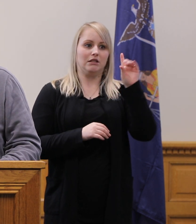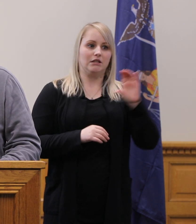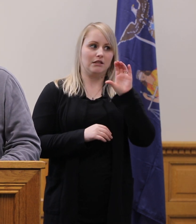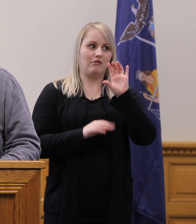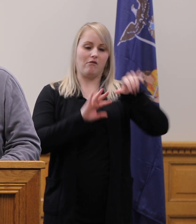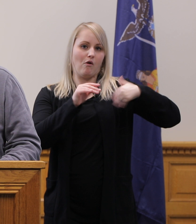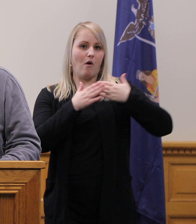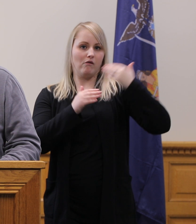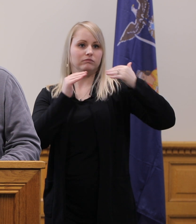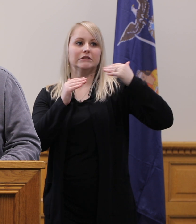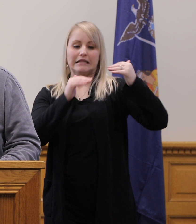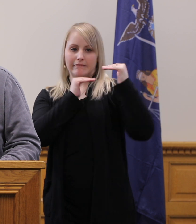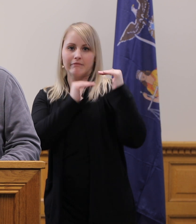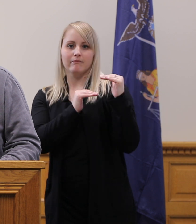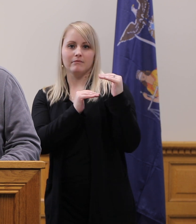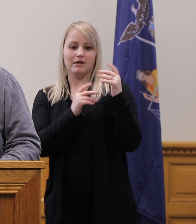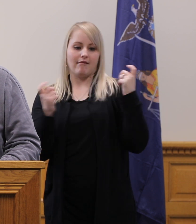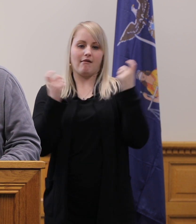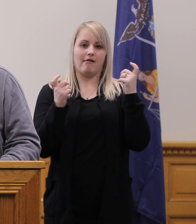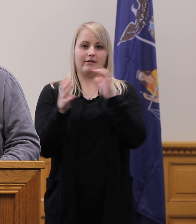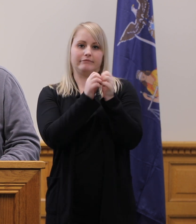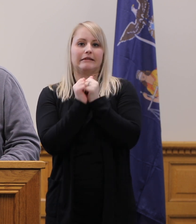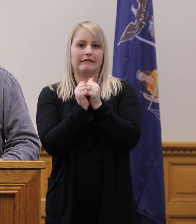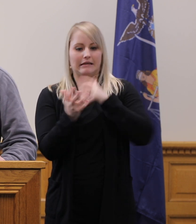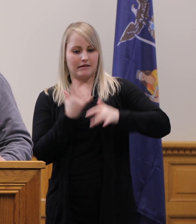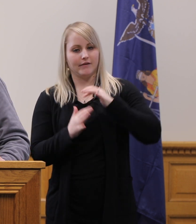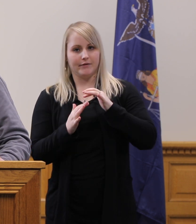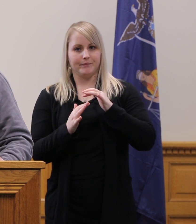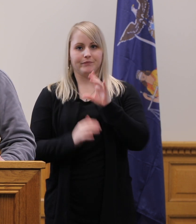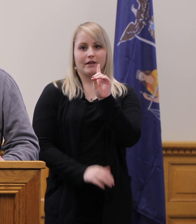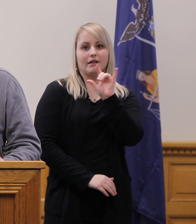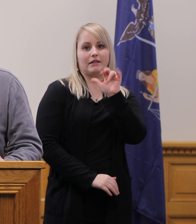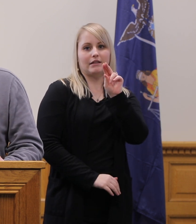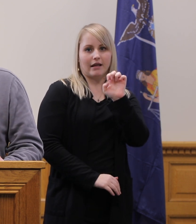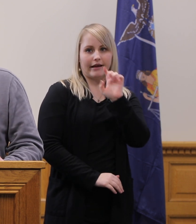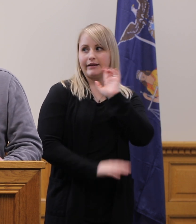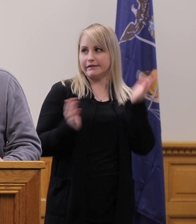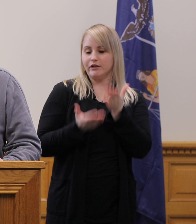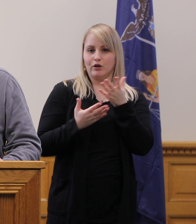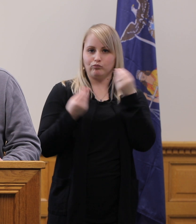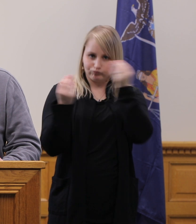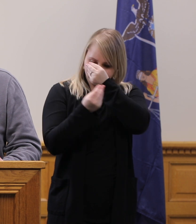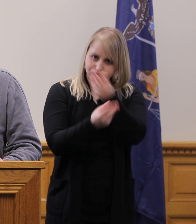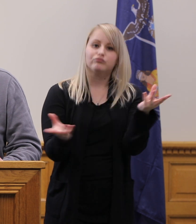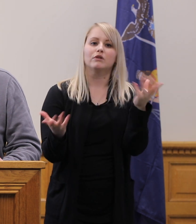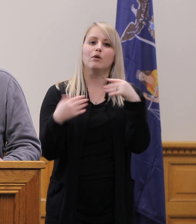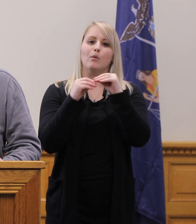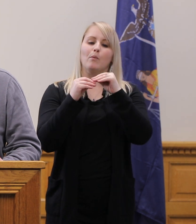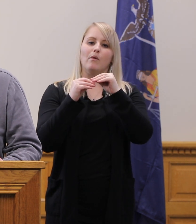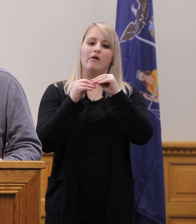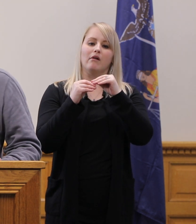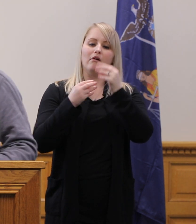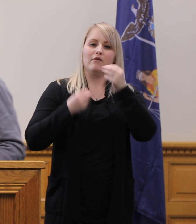are telling people to limit their holiday gatherings. But Diane is here to share some more information from the county health department's